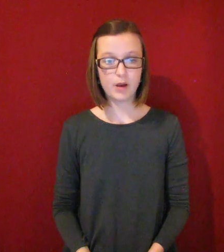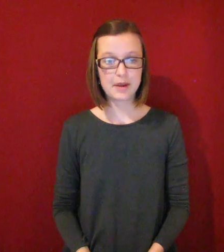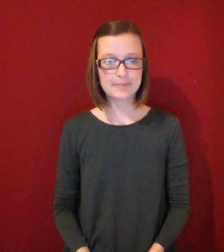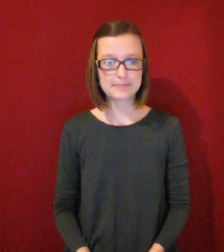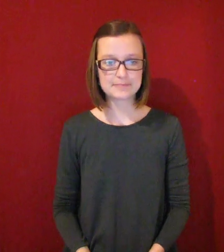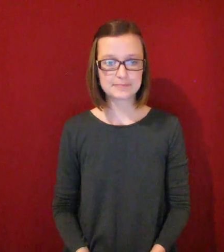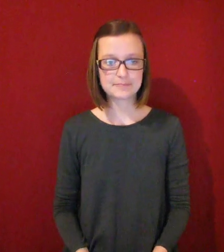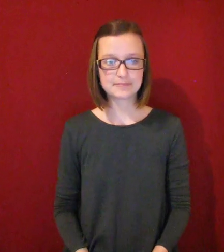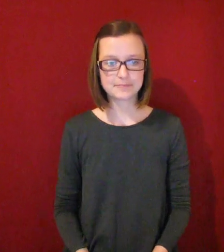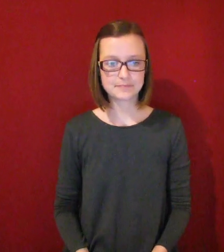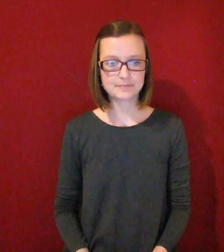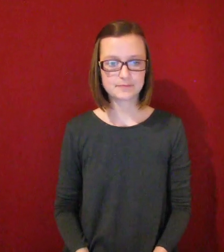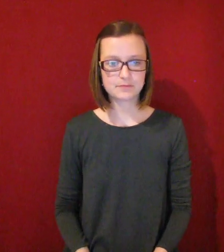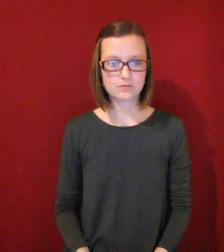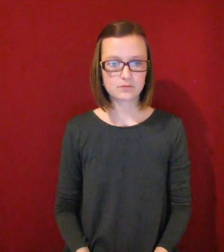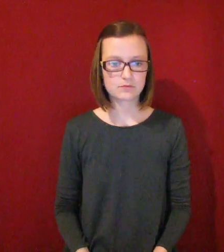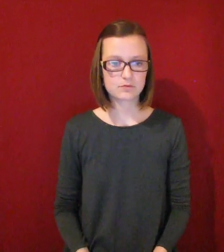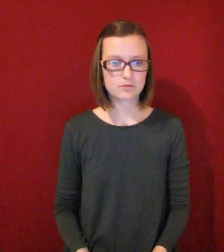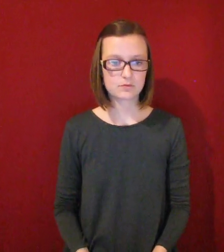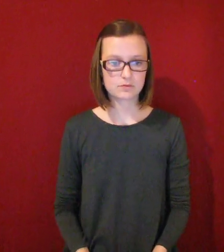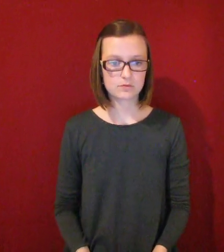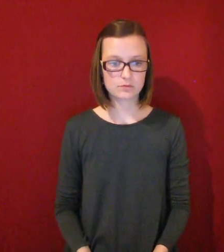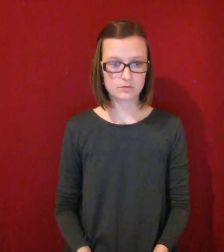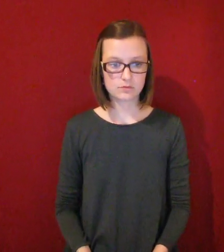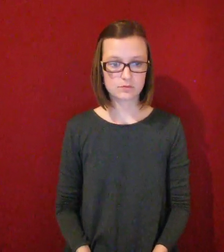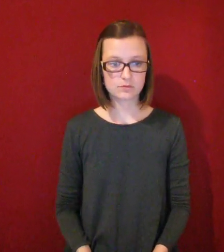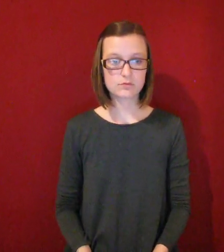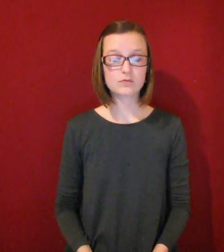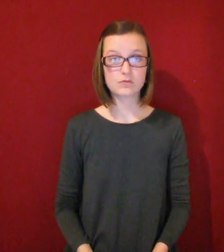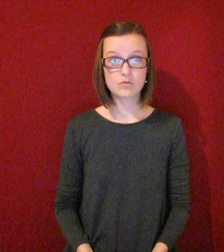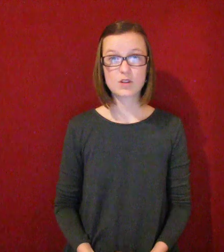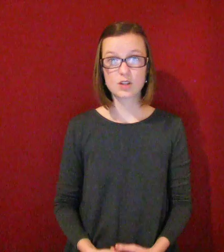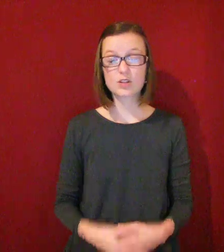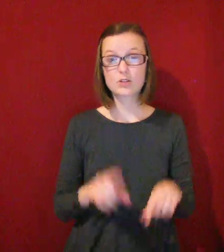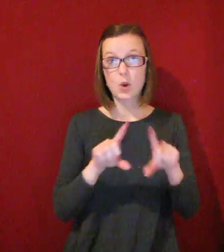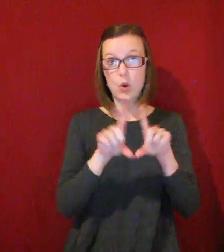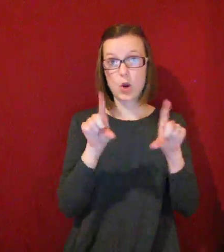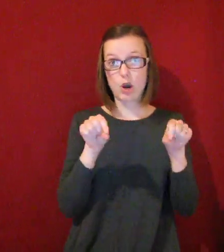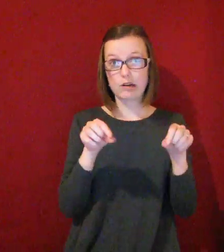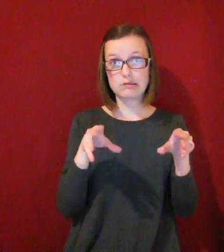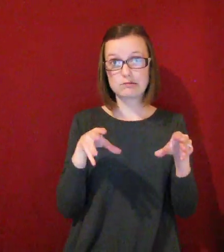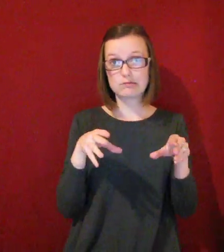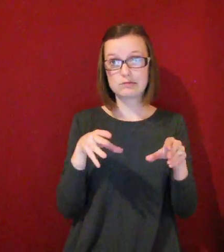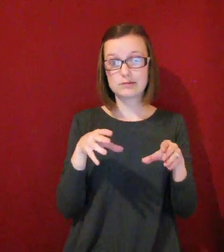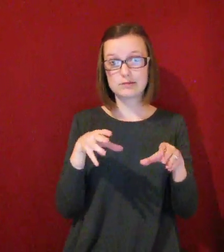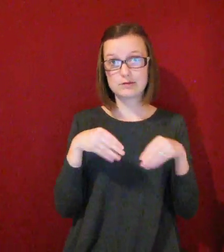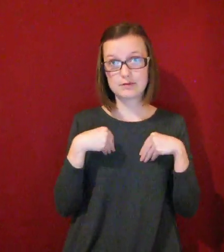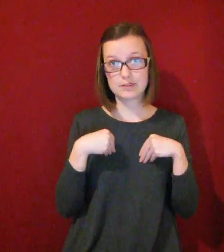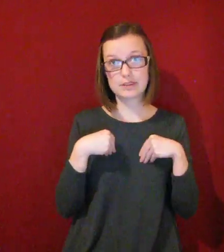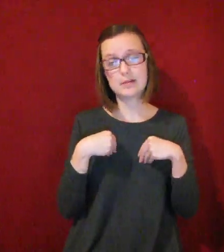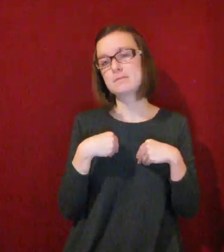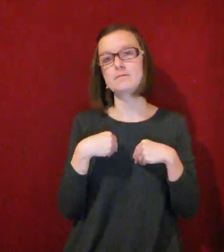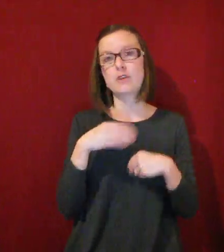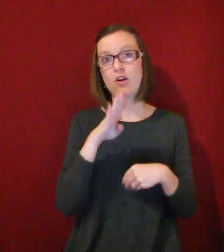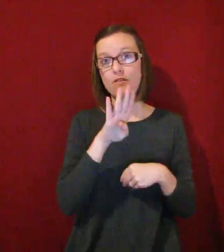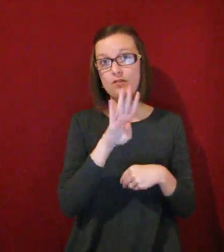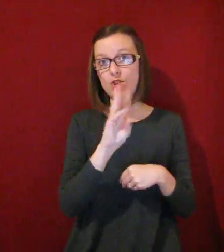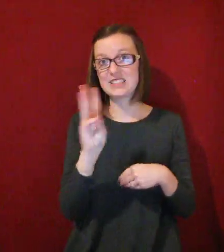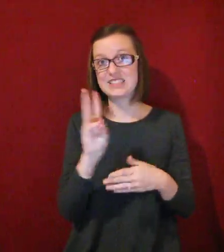Okay. So you'll get your card in the mail 4 to 6 weeks. You will also get a PIN number 2 days later, so make sure